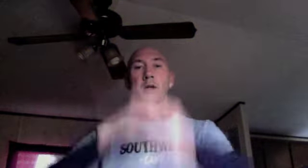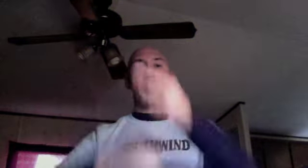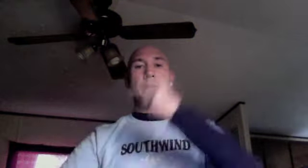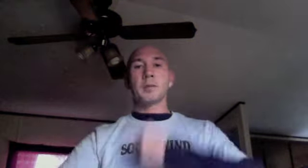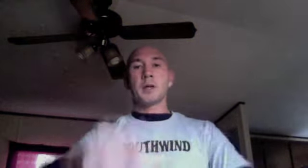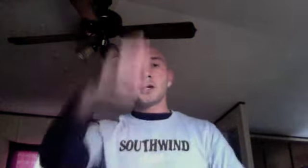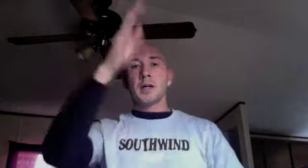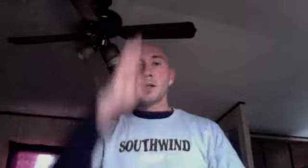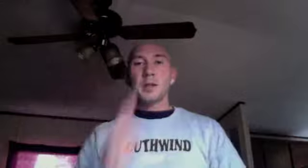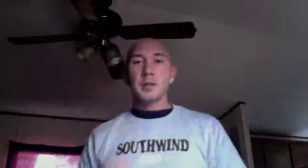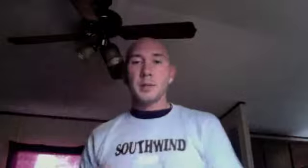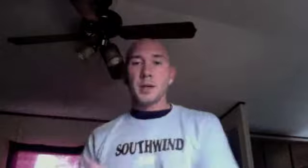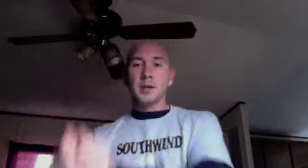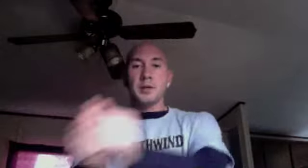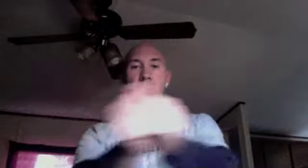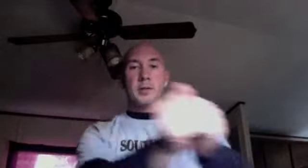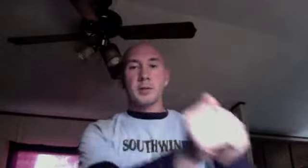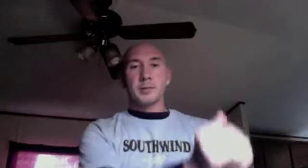come Emmanuel,